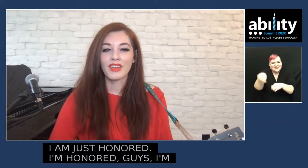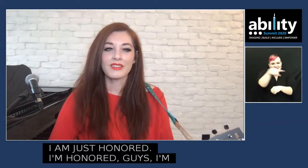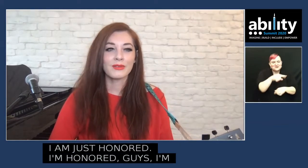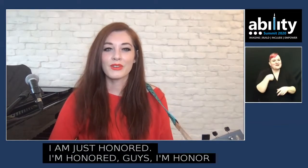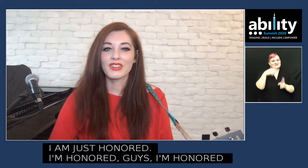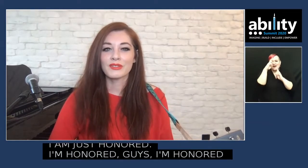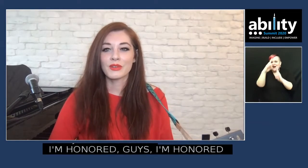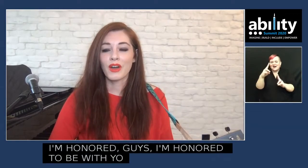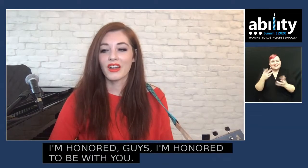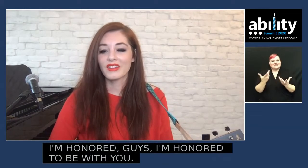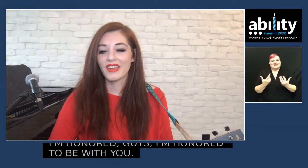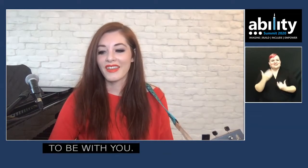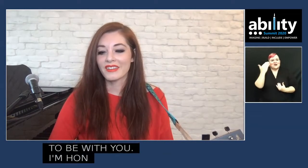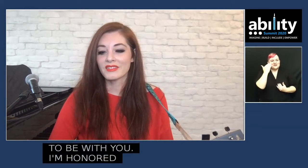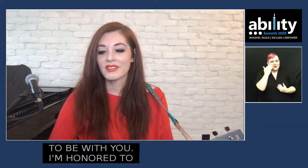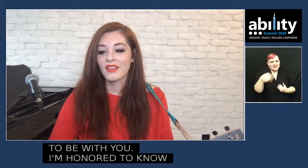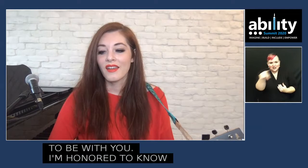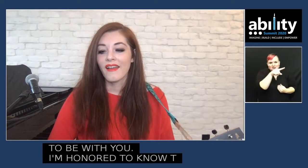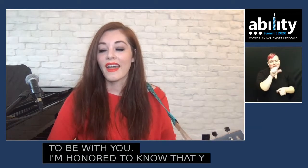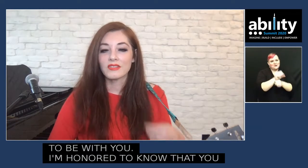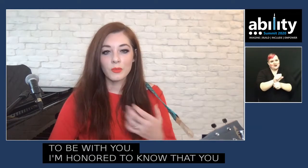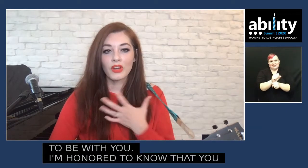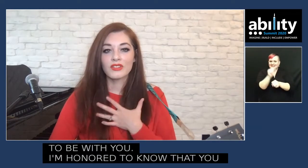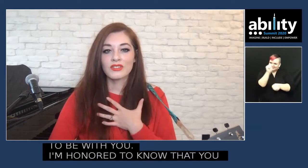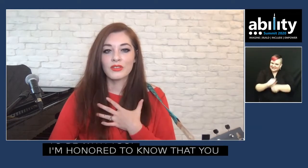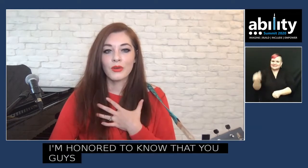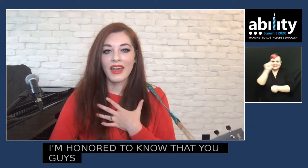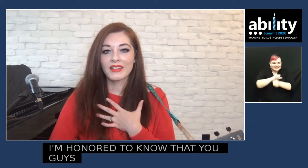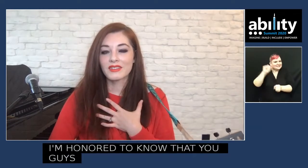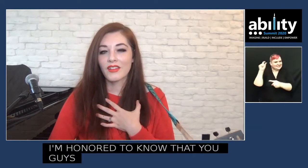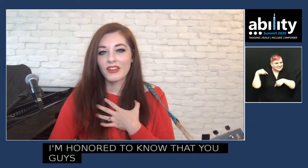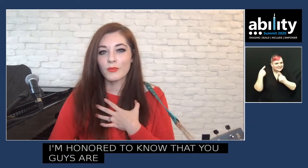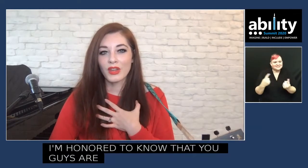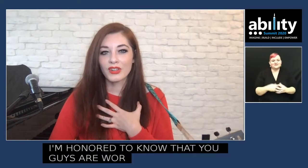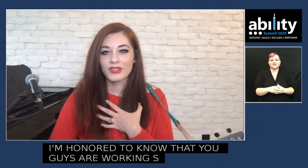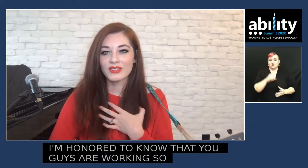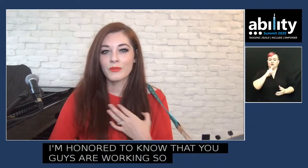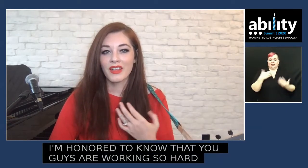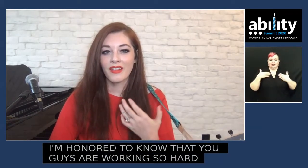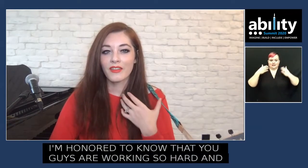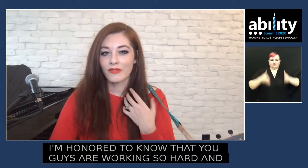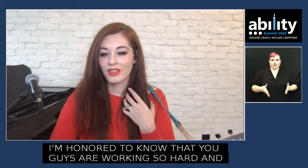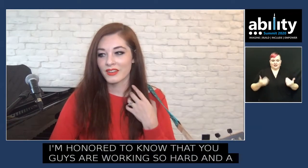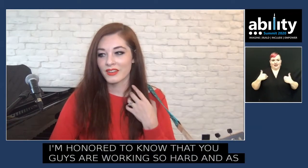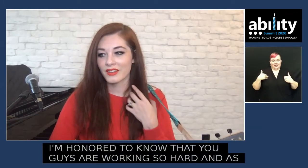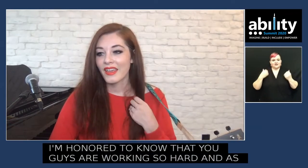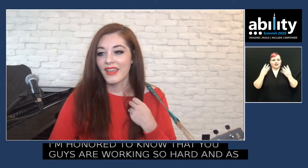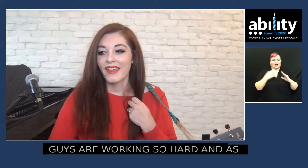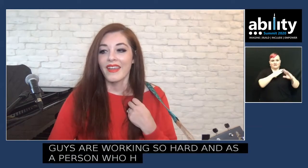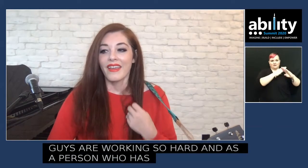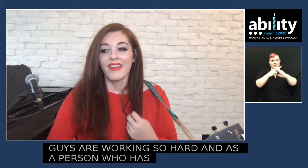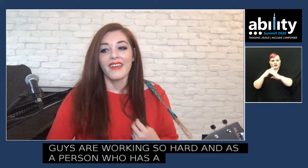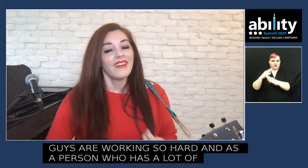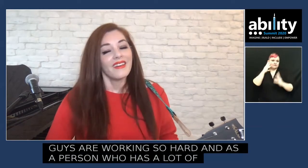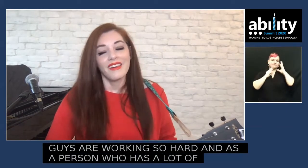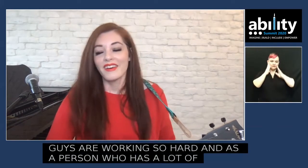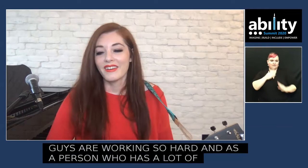know that you guys are working so hard. And as a person who has a lot of barriers in my life, and